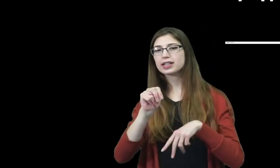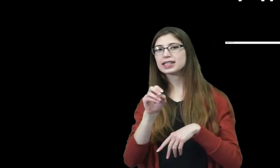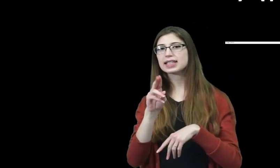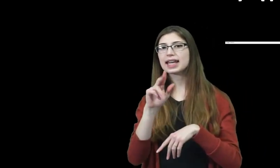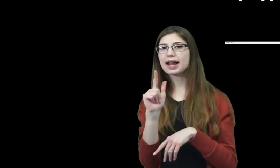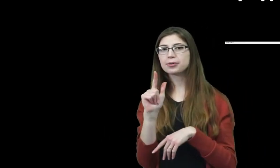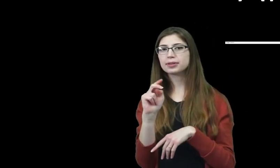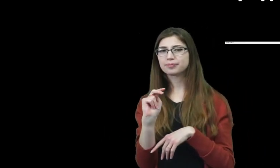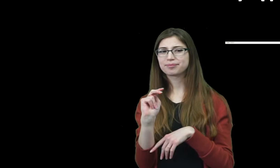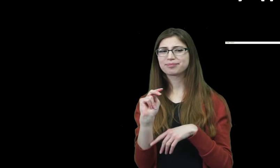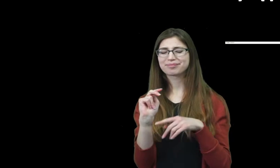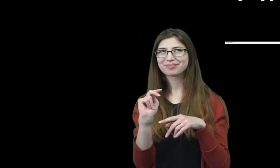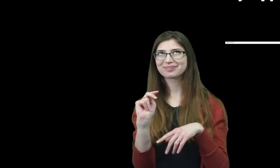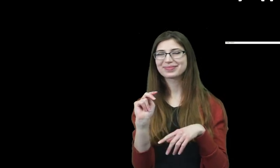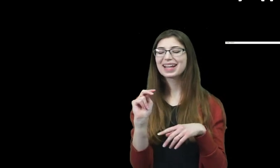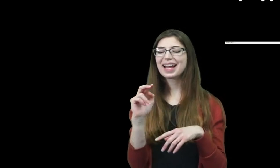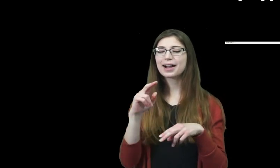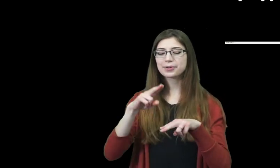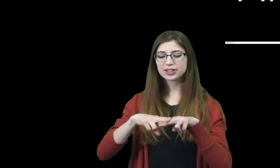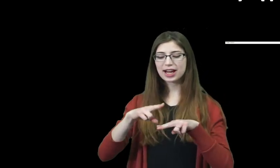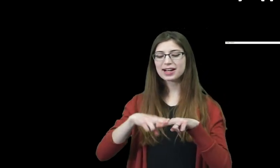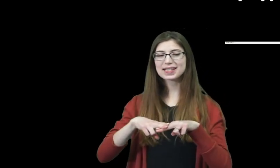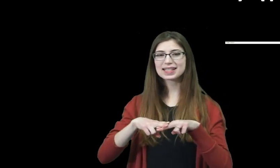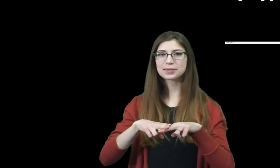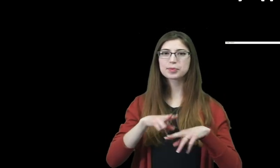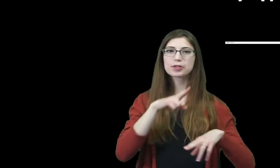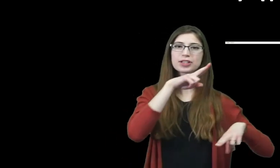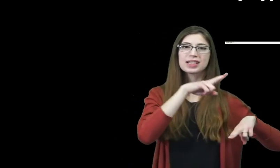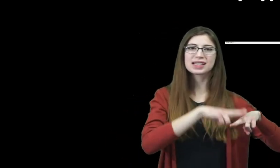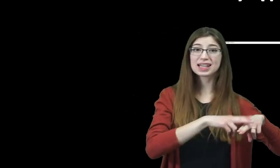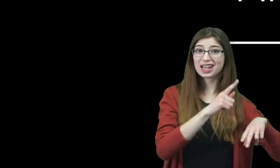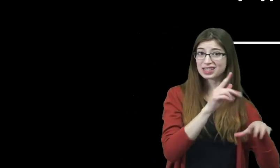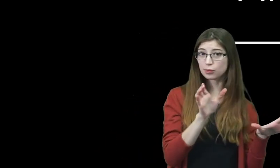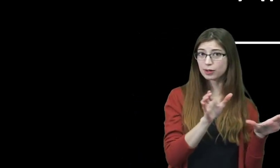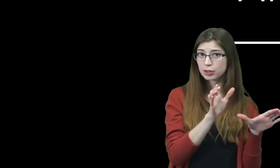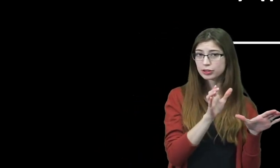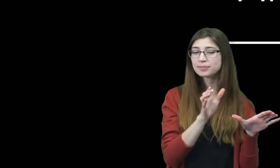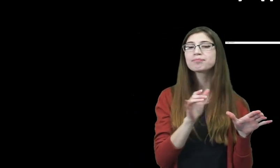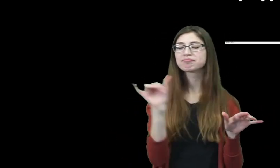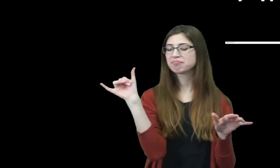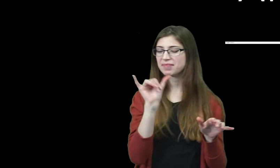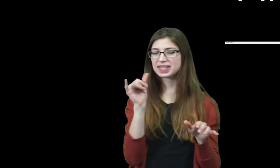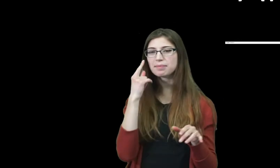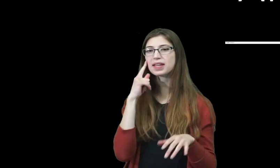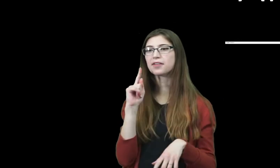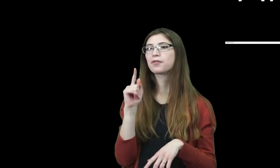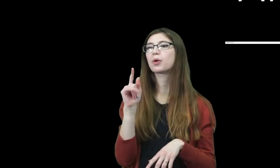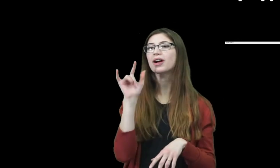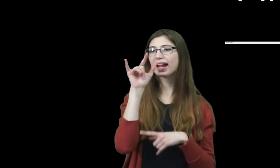the noun. How chair has that double motion and sit has the one motion. Same thing for